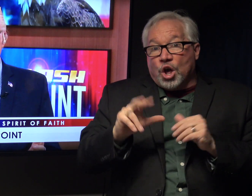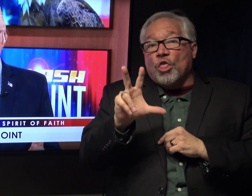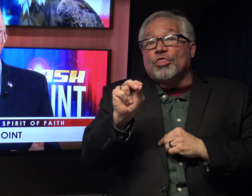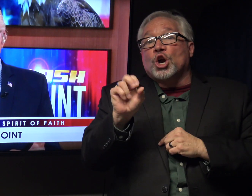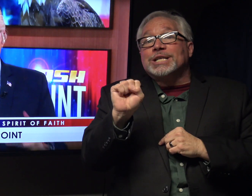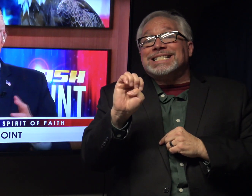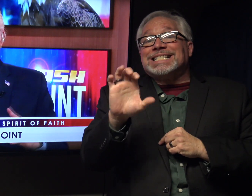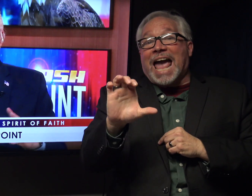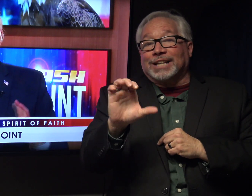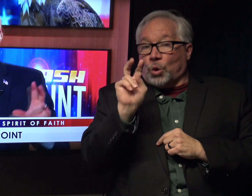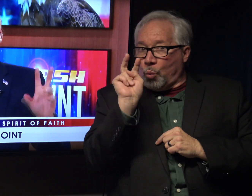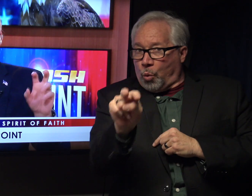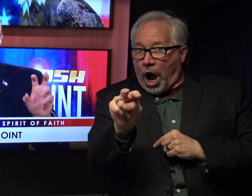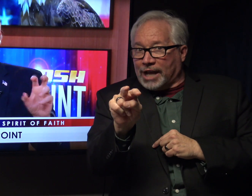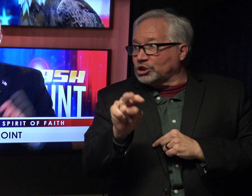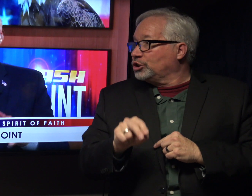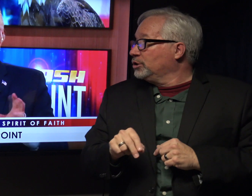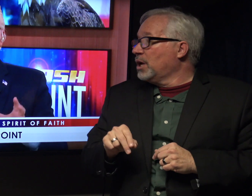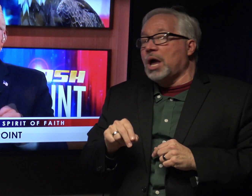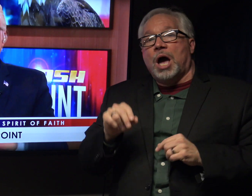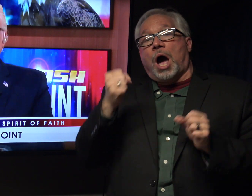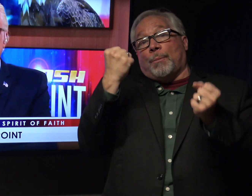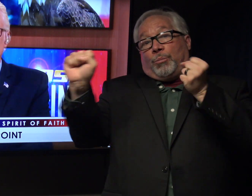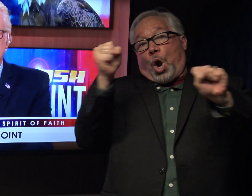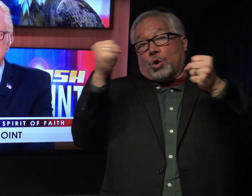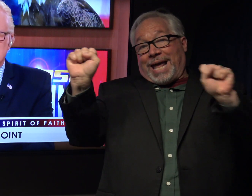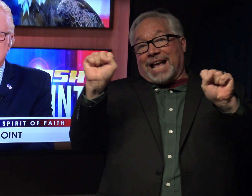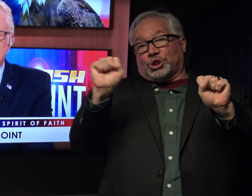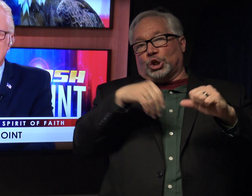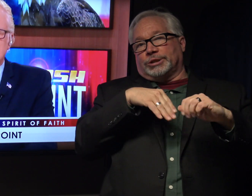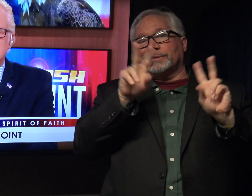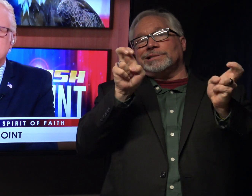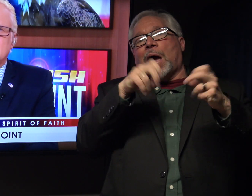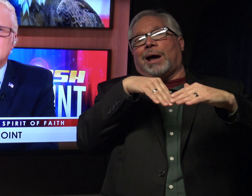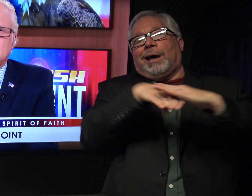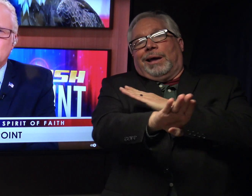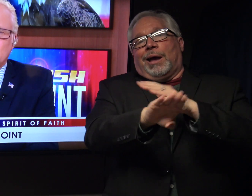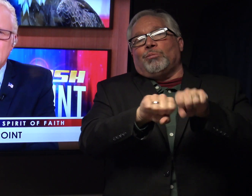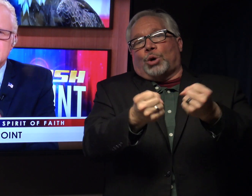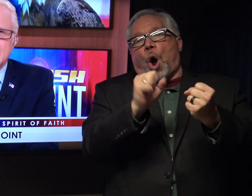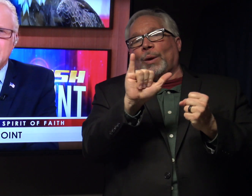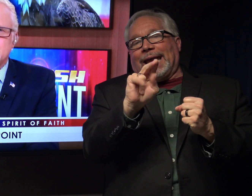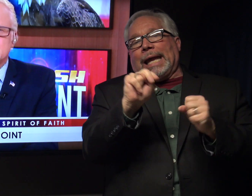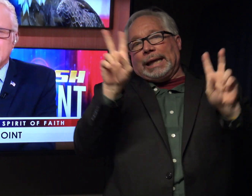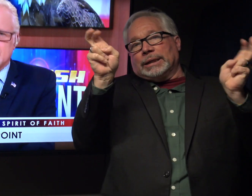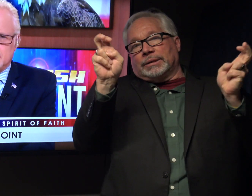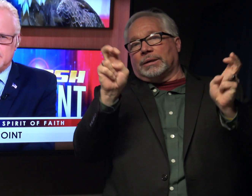the protesters broke through. Now watch how it was handled.